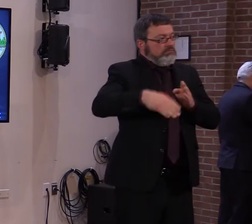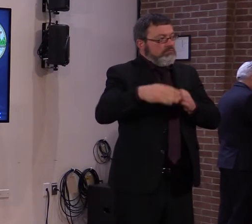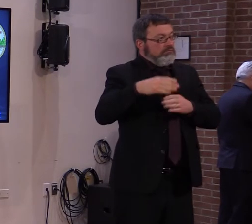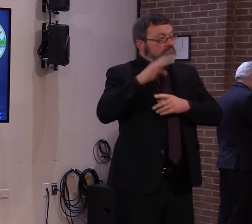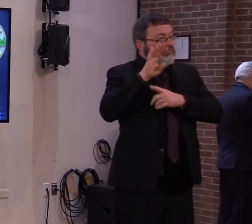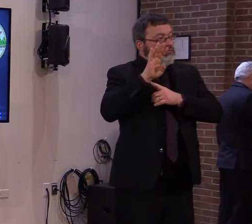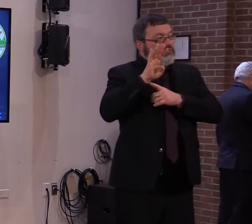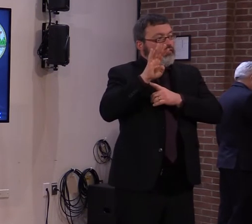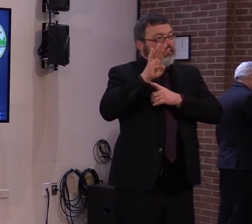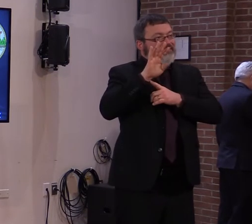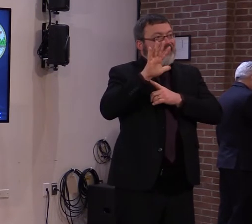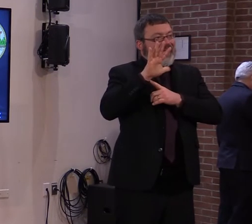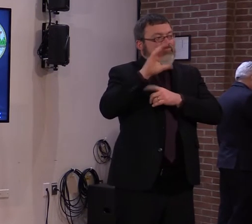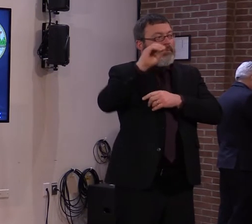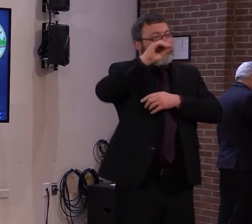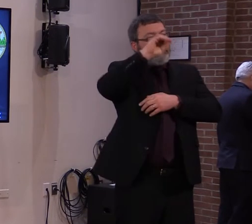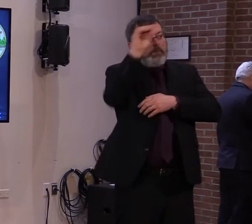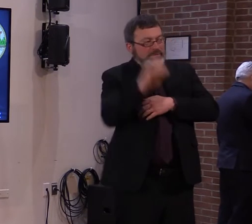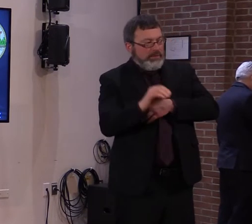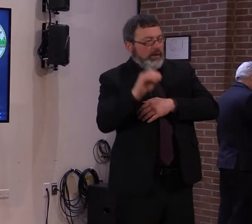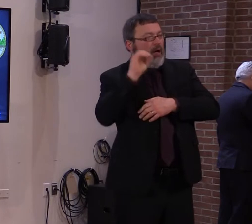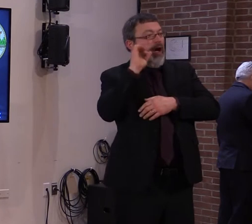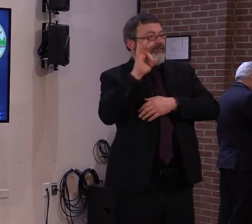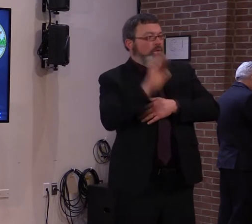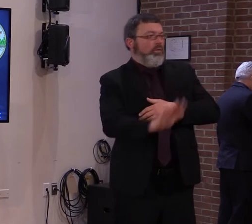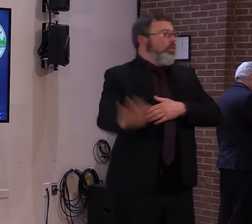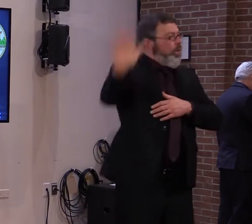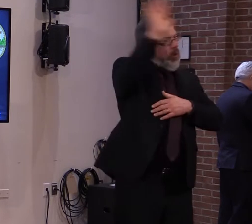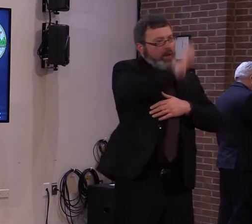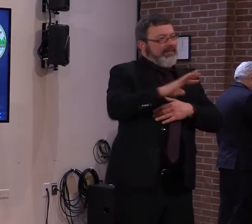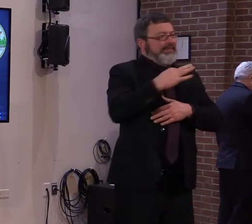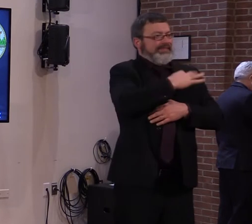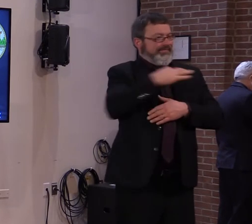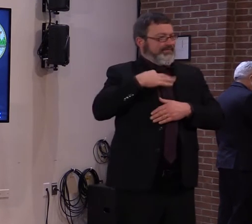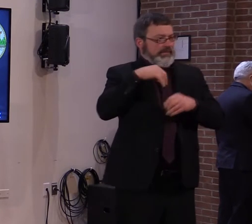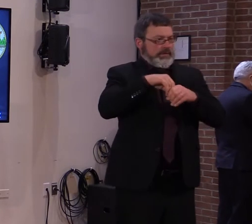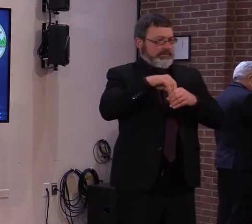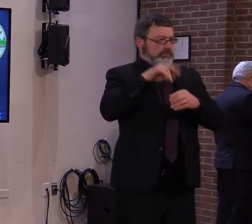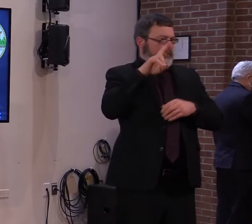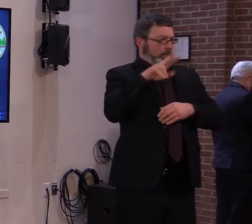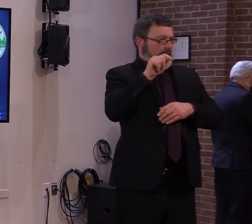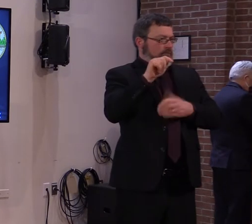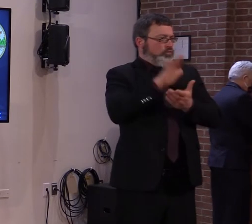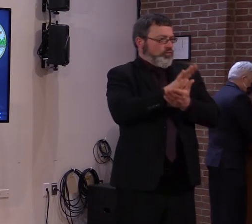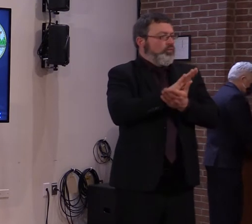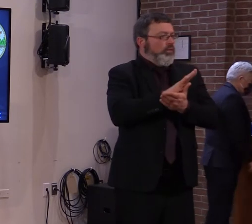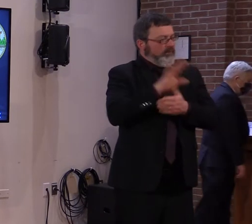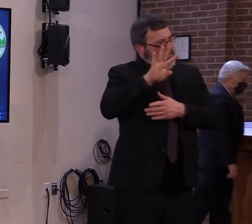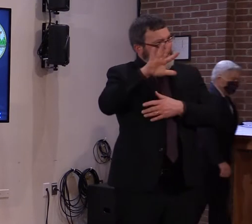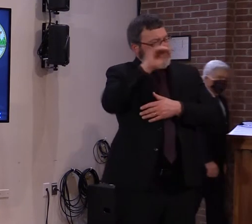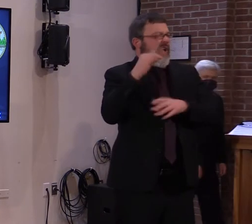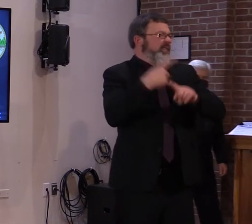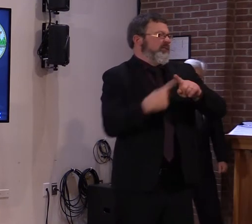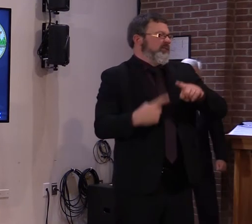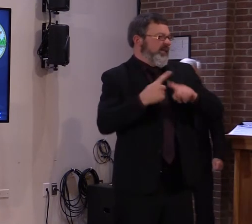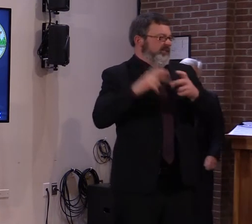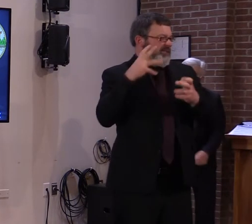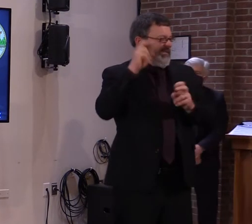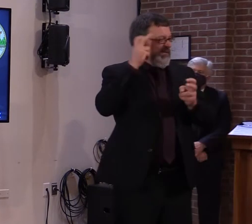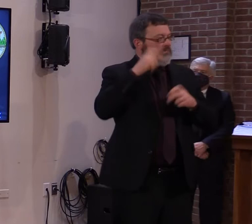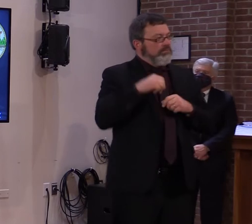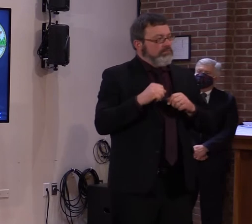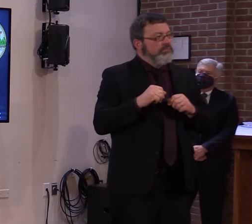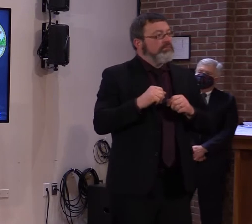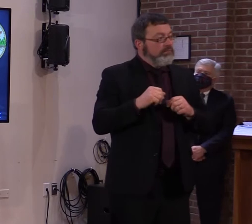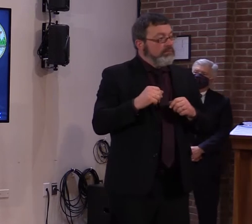statewide. That's about 9,500 tests. The results of this testing will start to propagate over through the normal